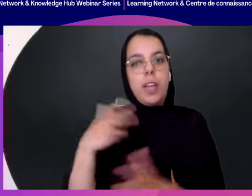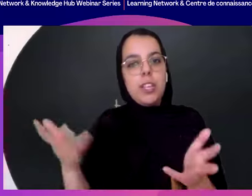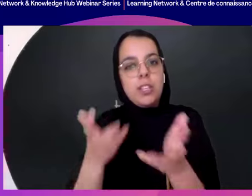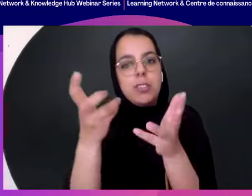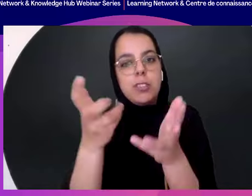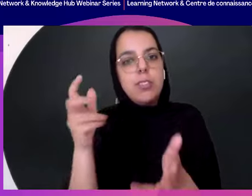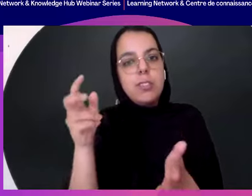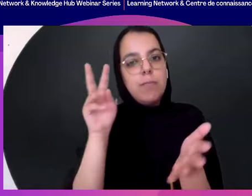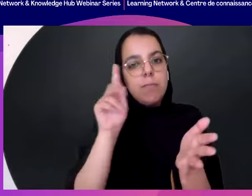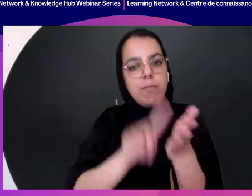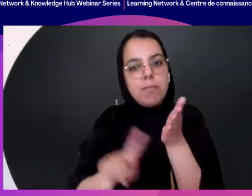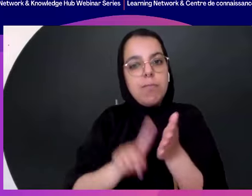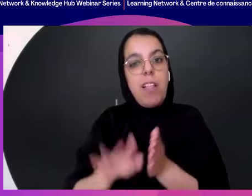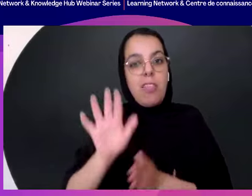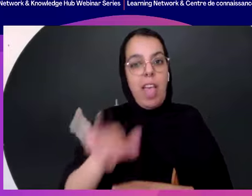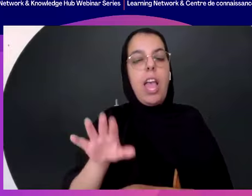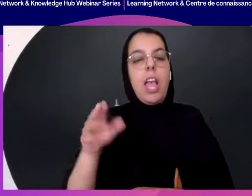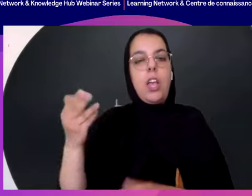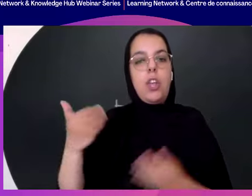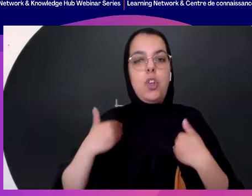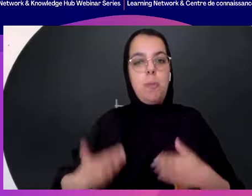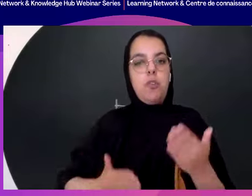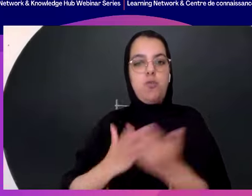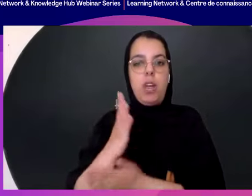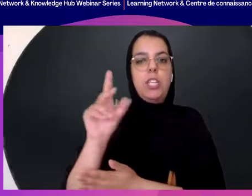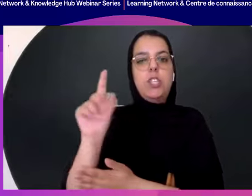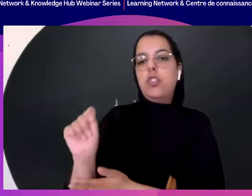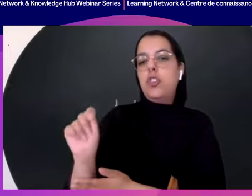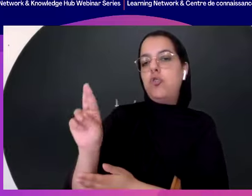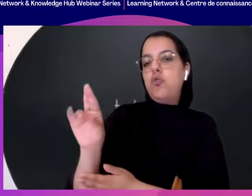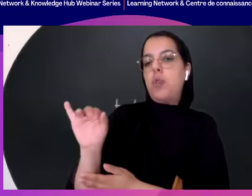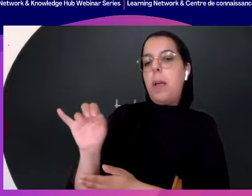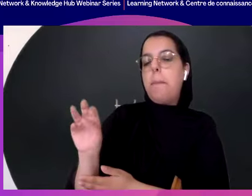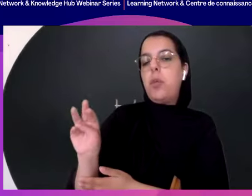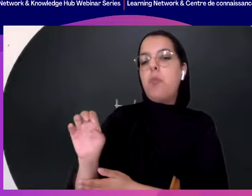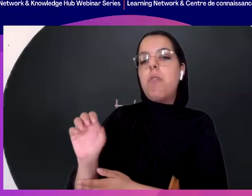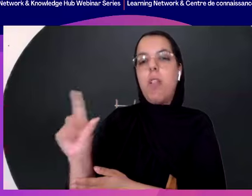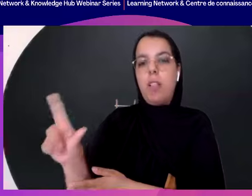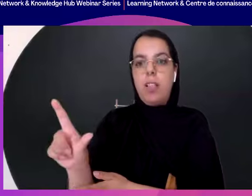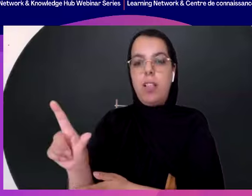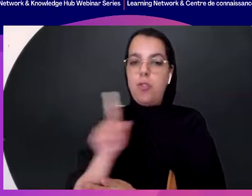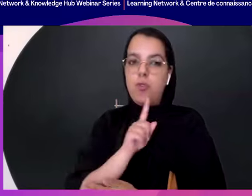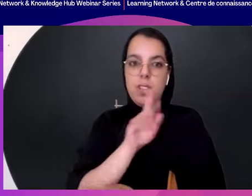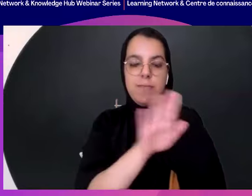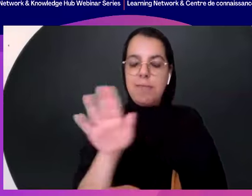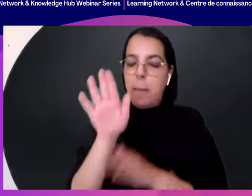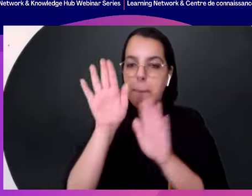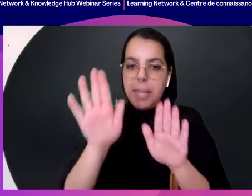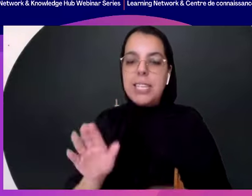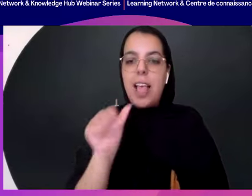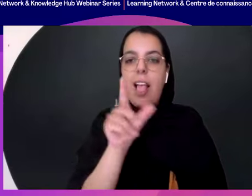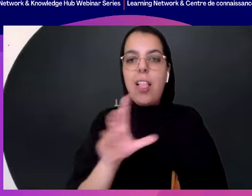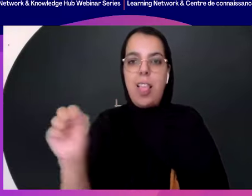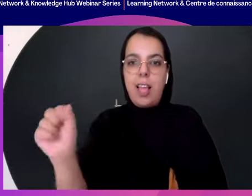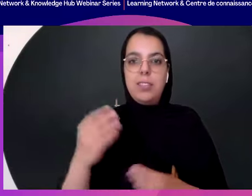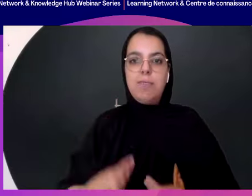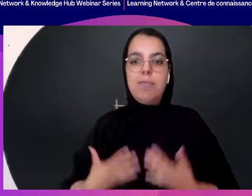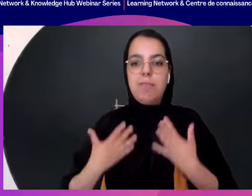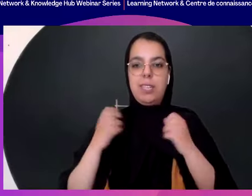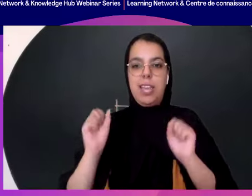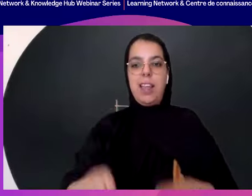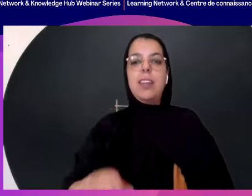Tribunal as well, and to gain inspiration from these great allies we've had in Canadian history as well. This is Dr. Bryce, and of